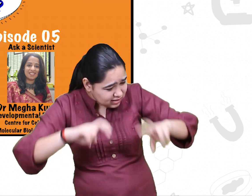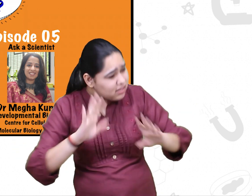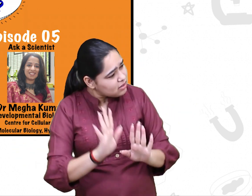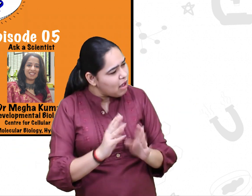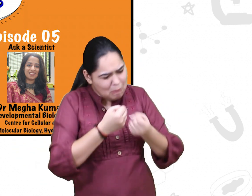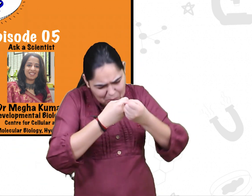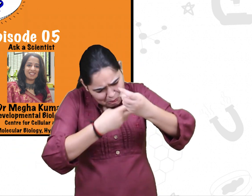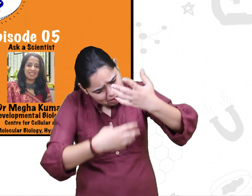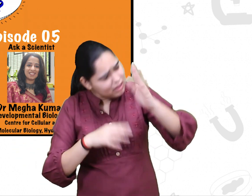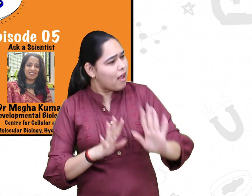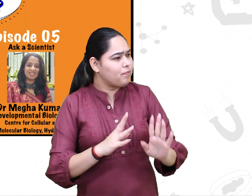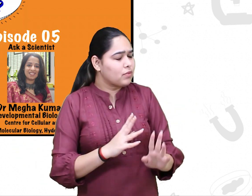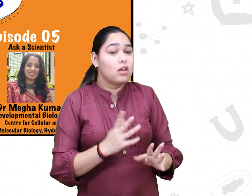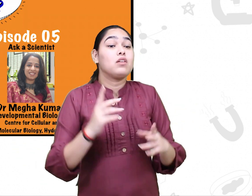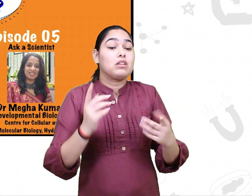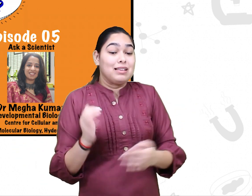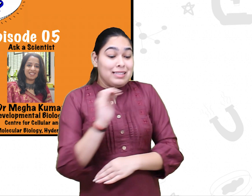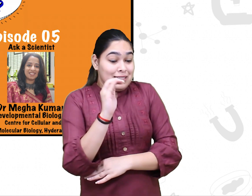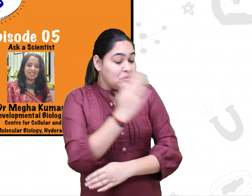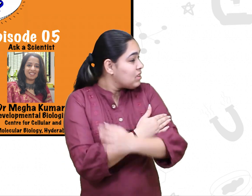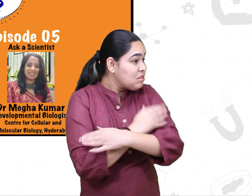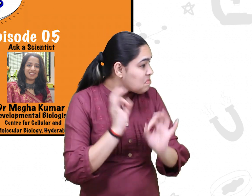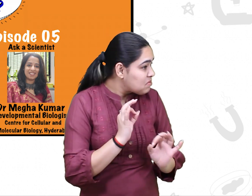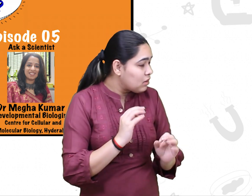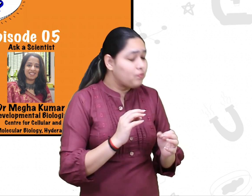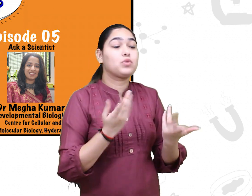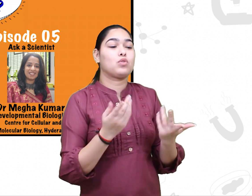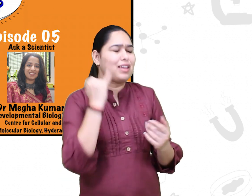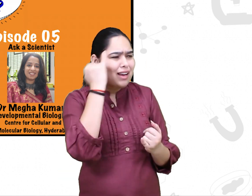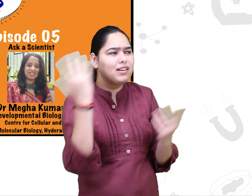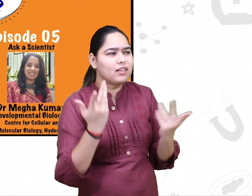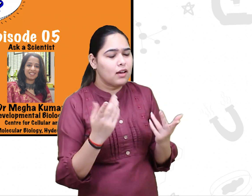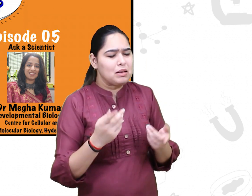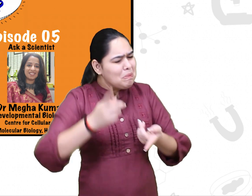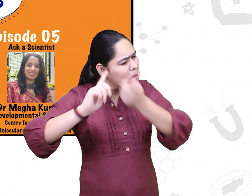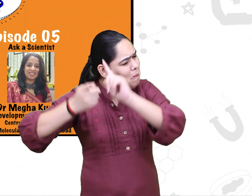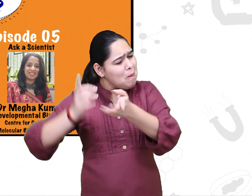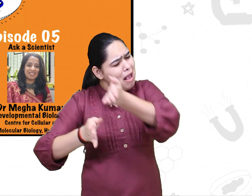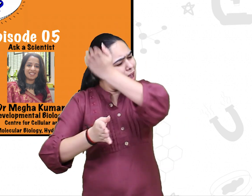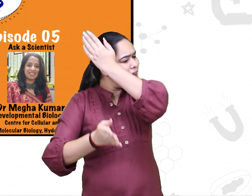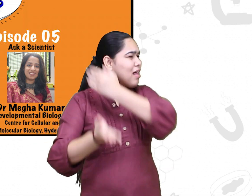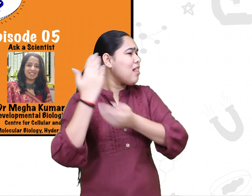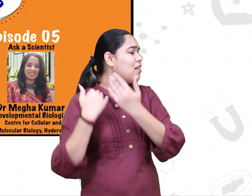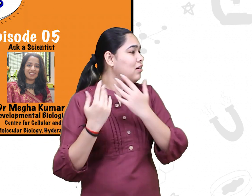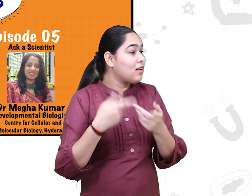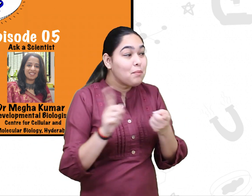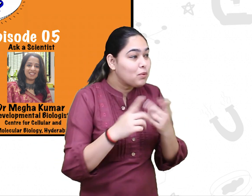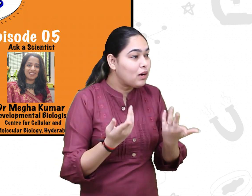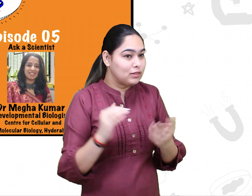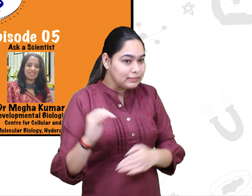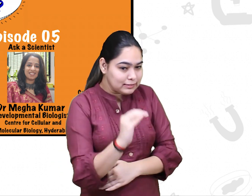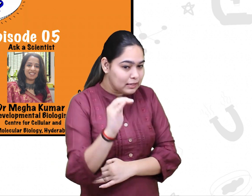past. That's why it's uncertain or debatable. Scientists have different ideas on why snakes don't